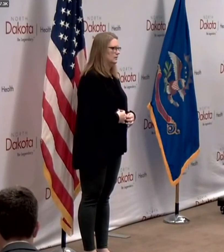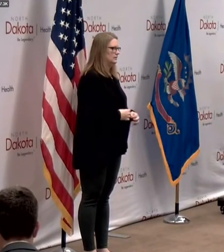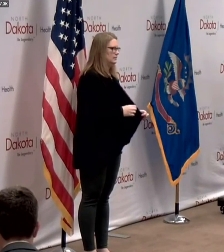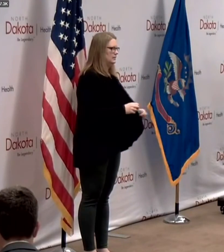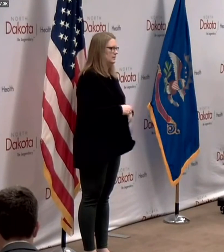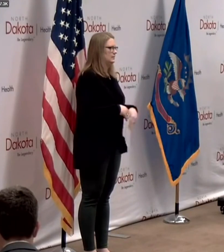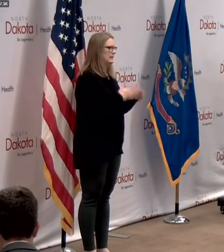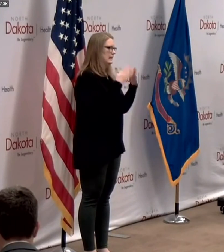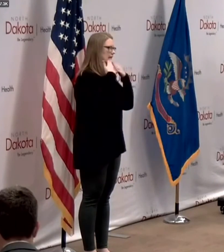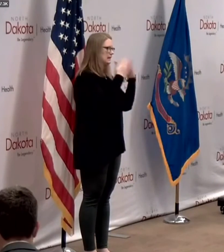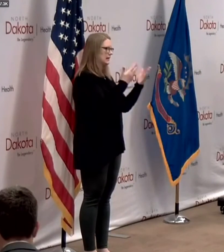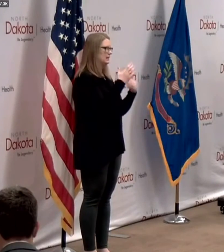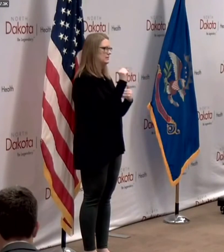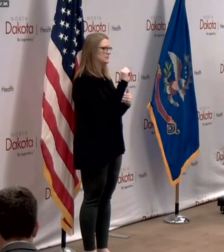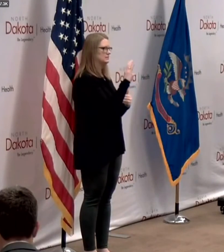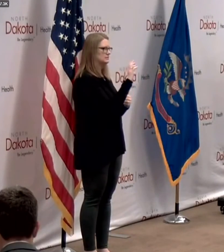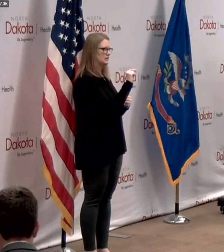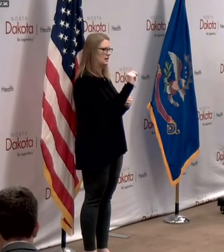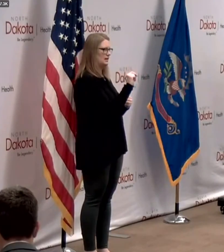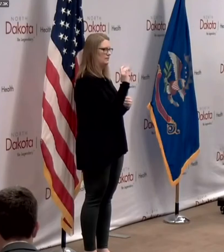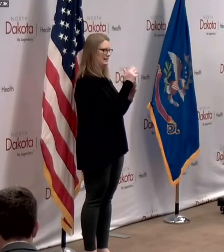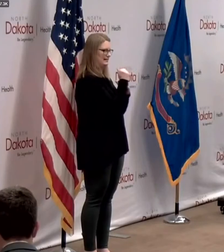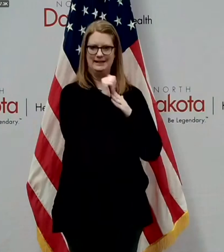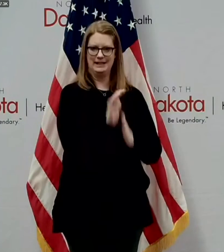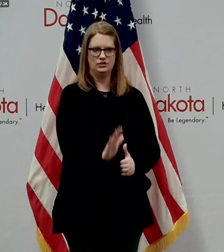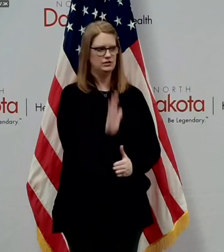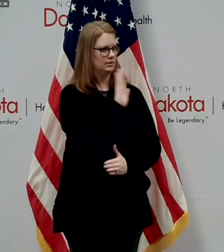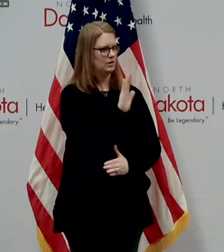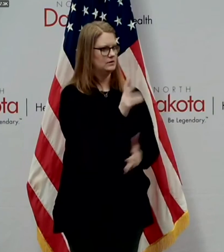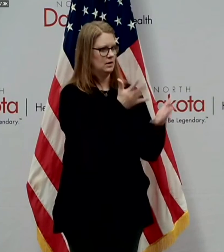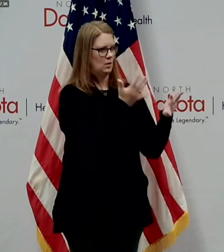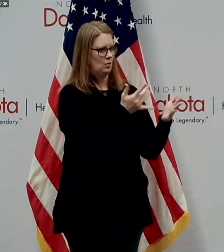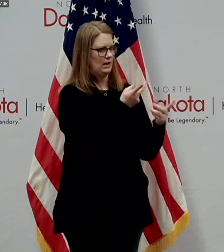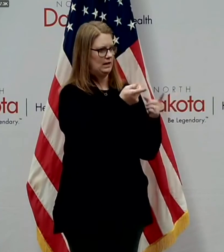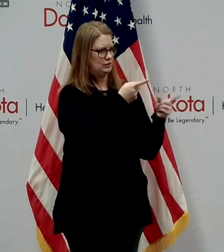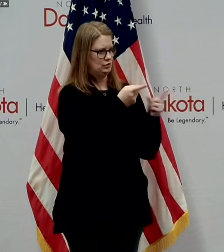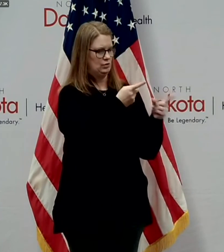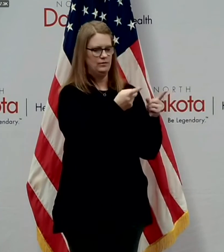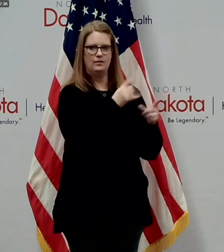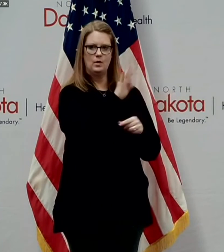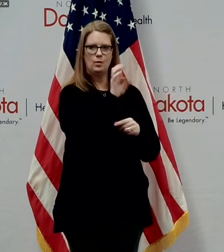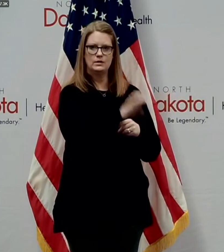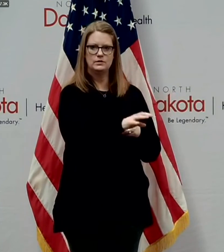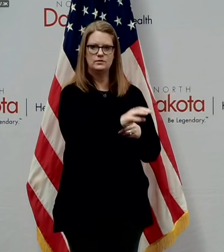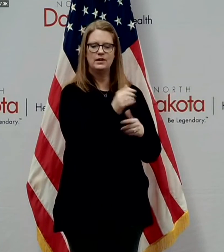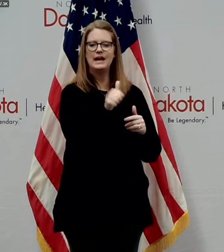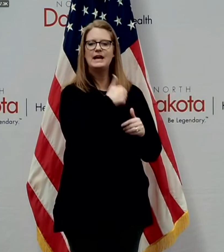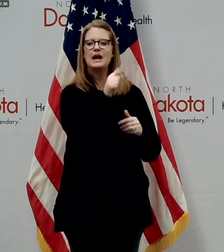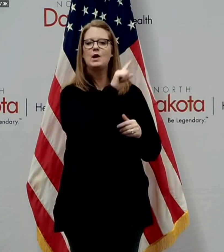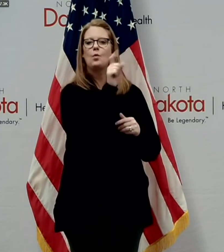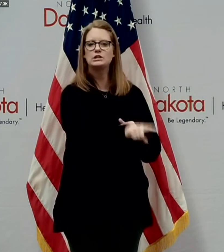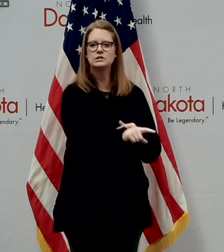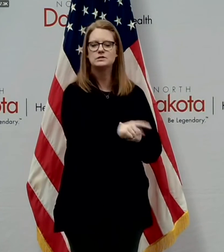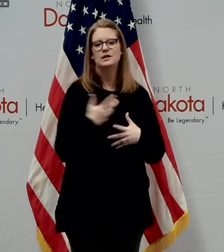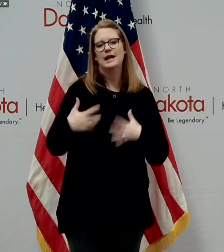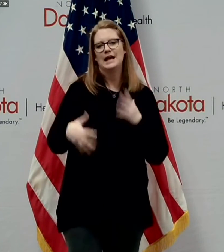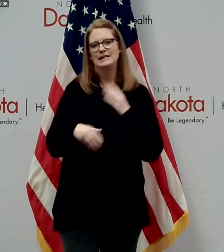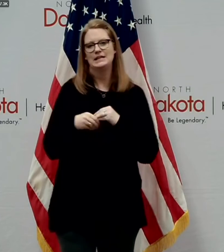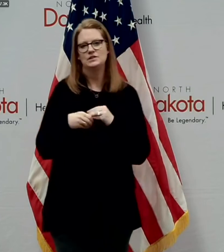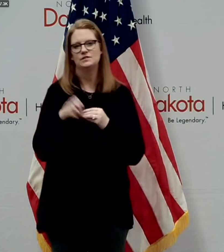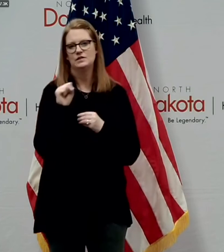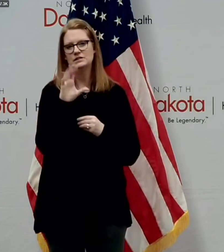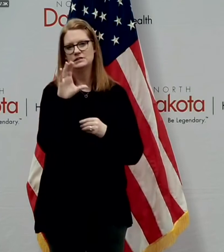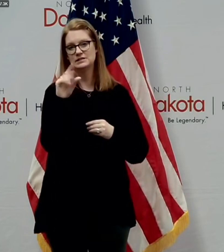Thank you, Scott, for your leadership. Stick around, Tammy and Scott, for questions later. I would just add on the back of Scott's comments some